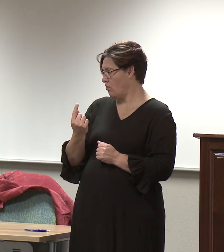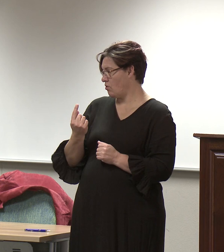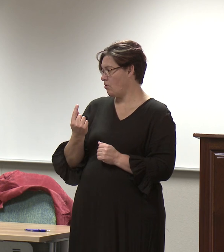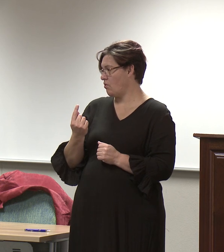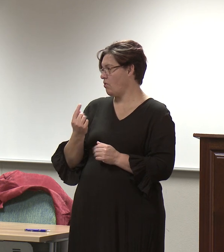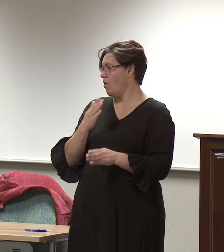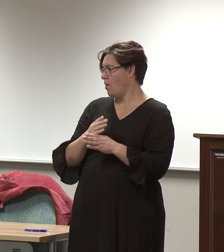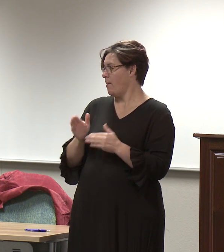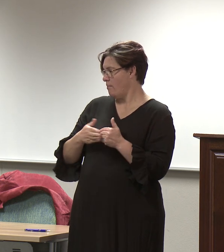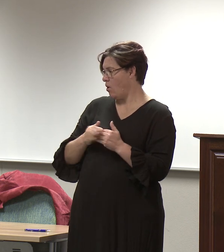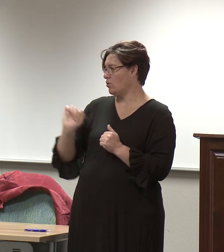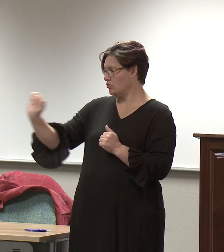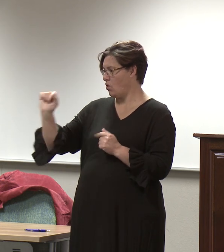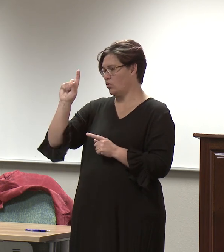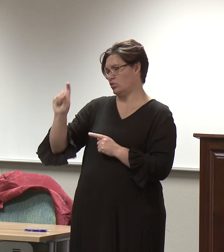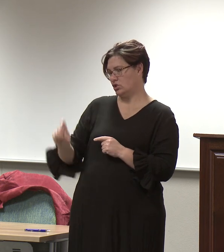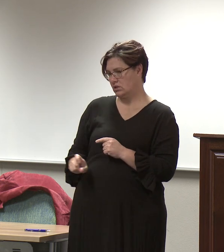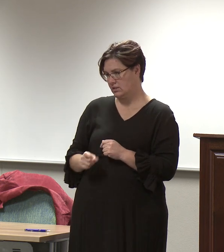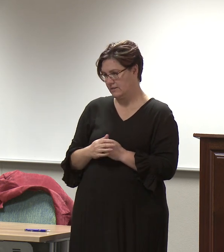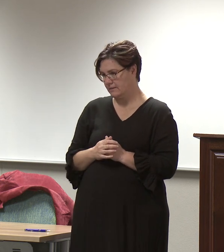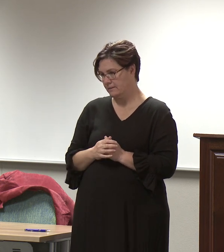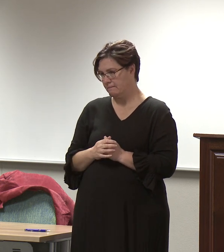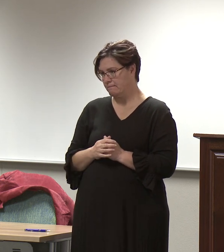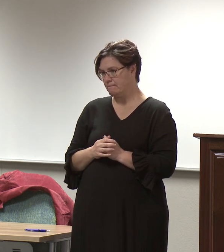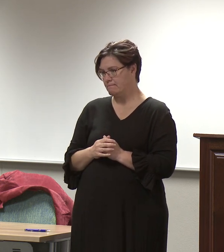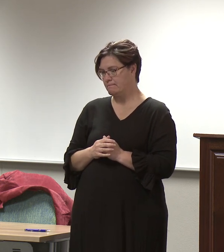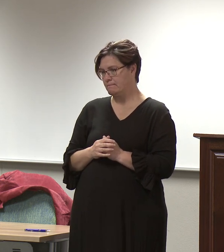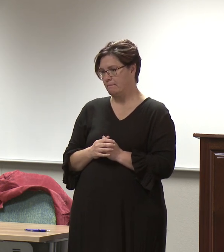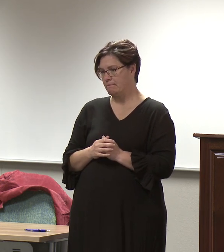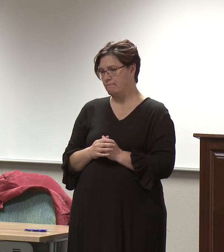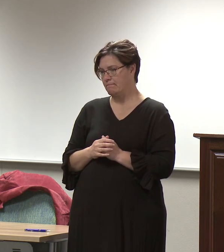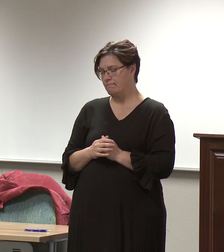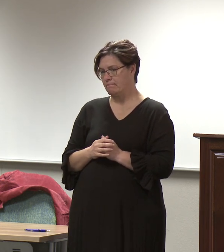I'll work more on your questions, and as far